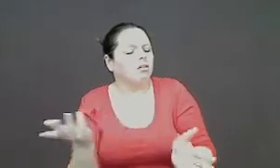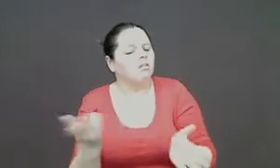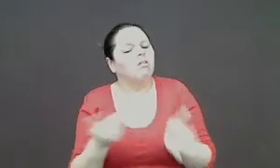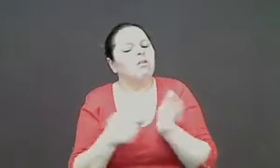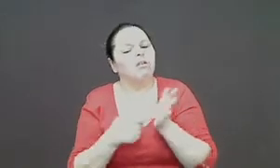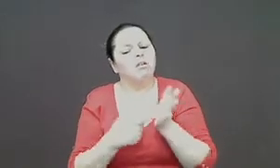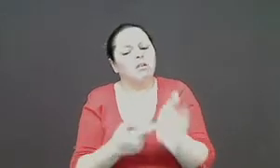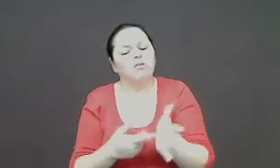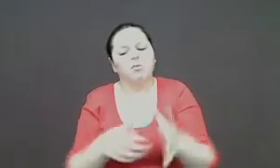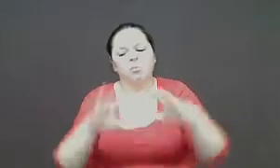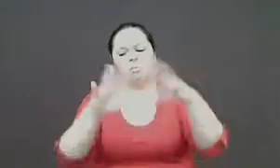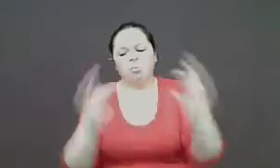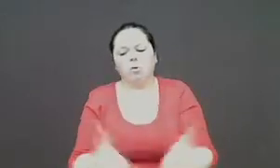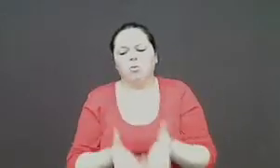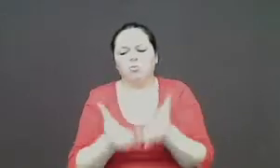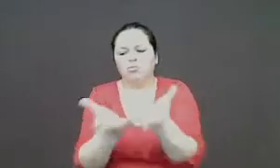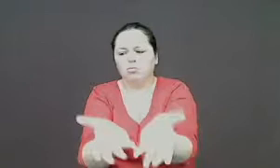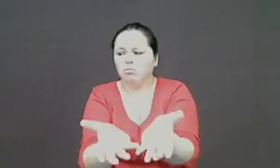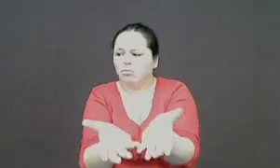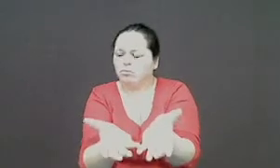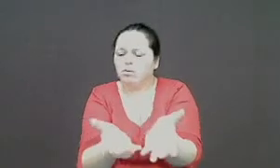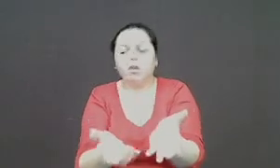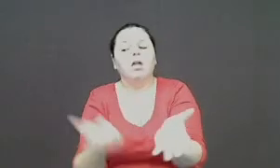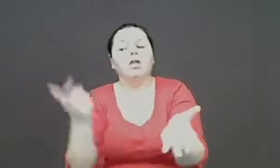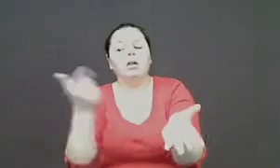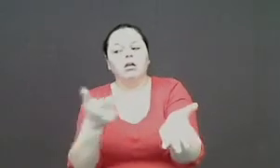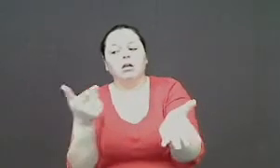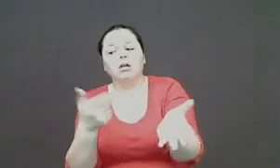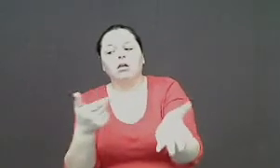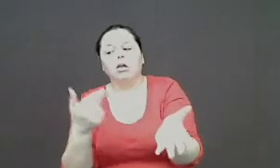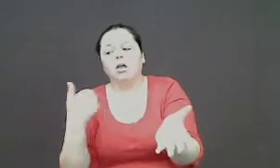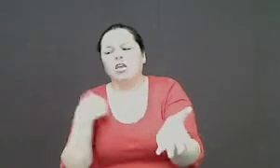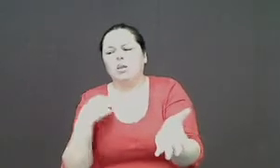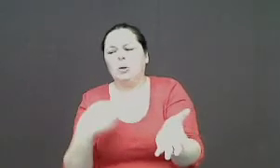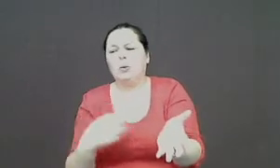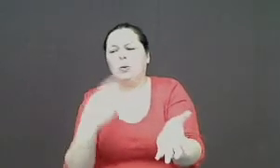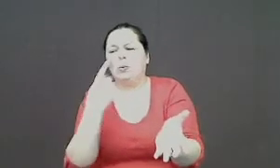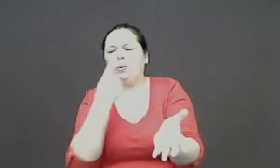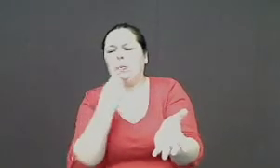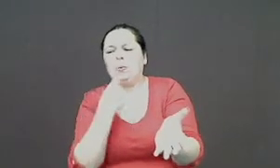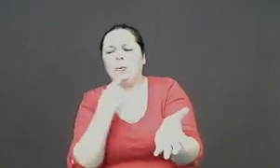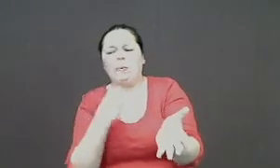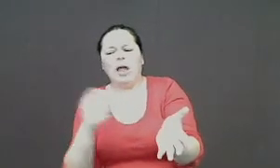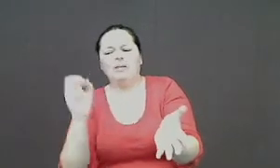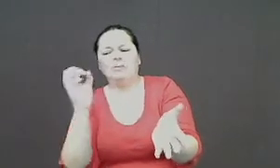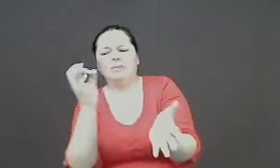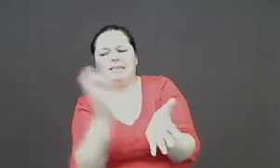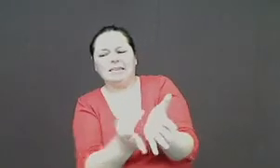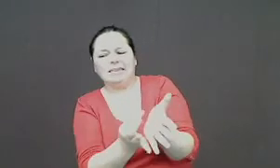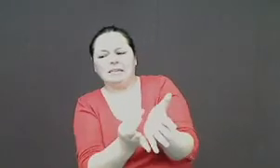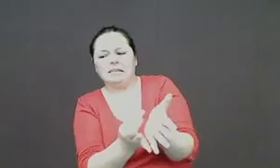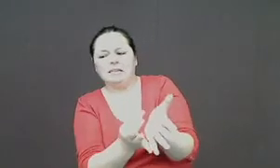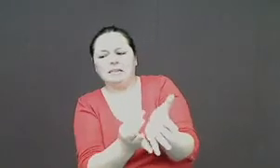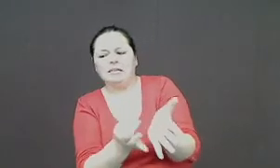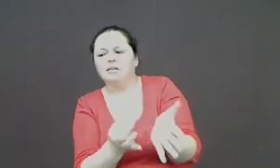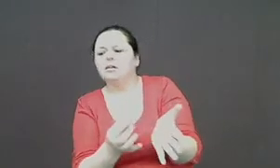this ball and point out that it has a red dot on it, and then ask you to tell me